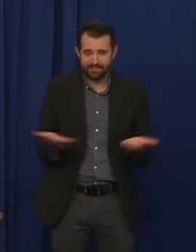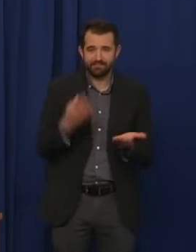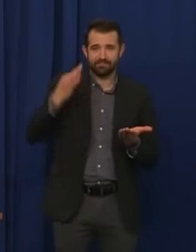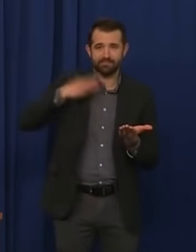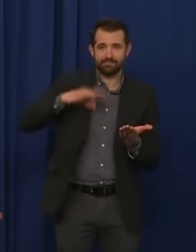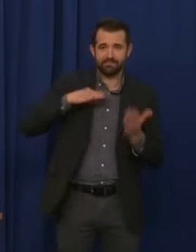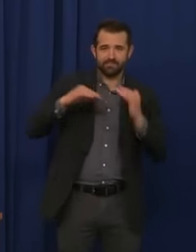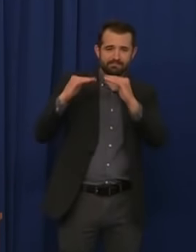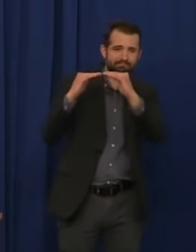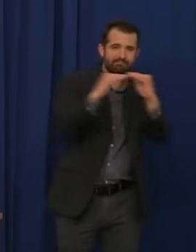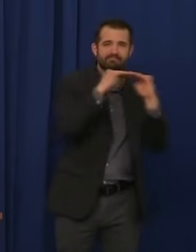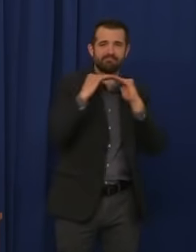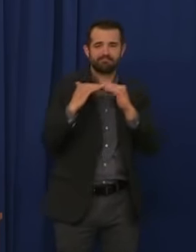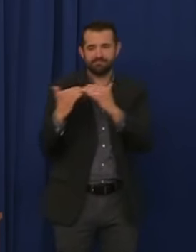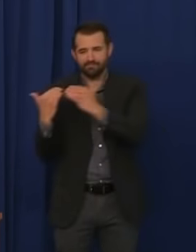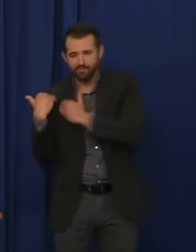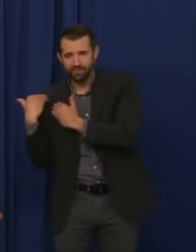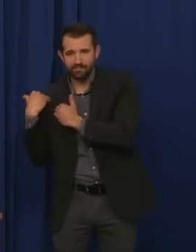responsible.